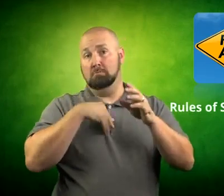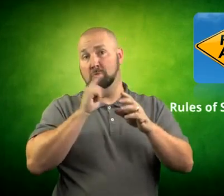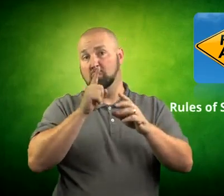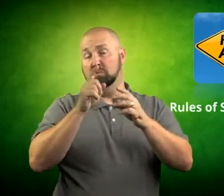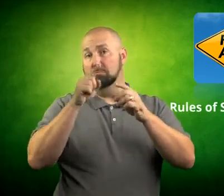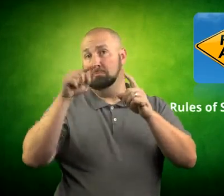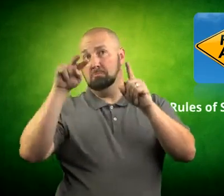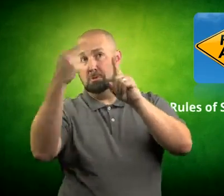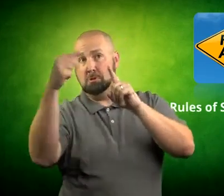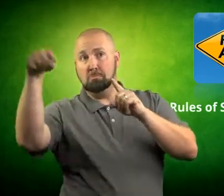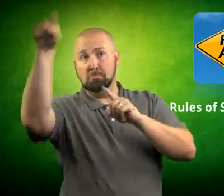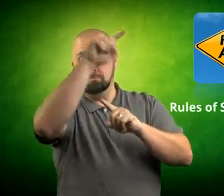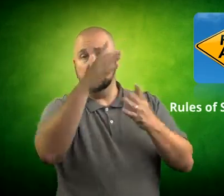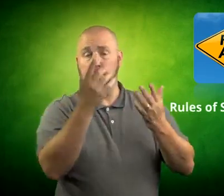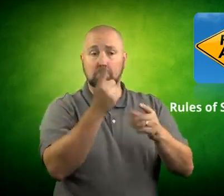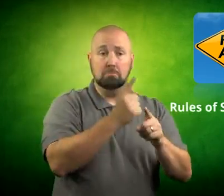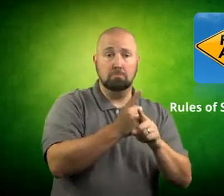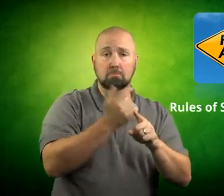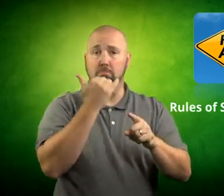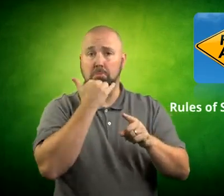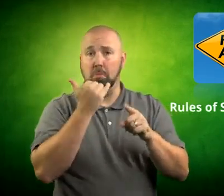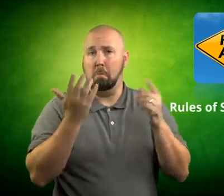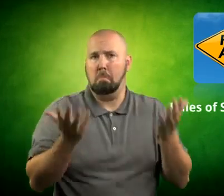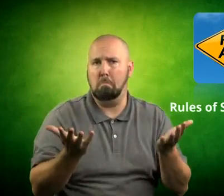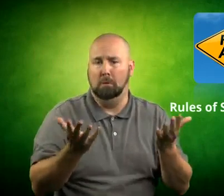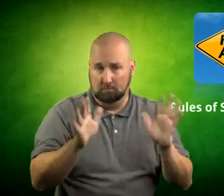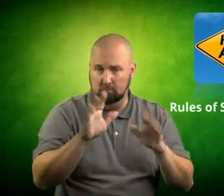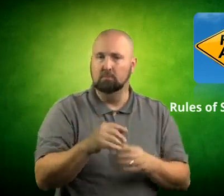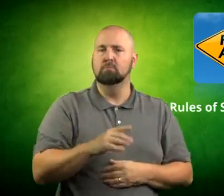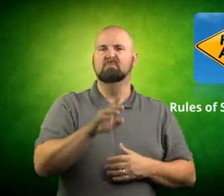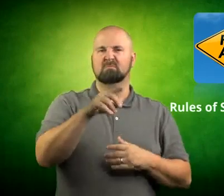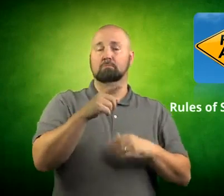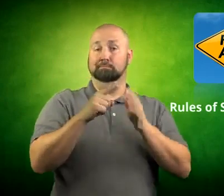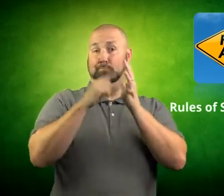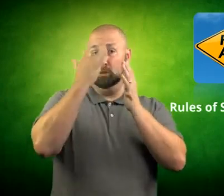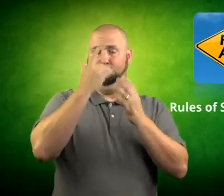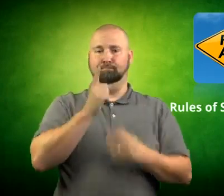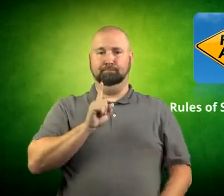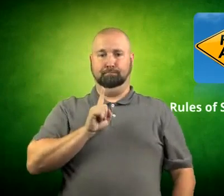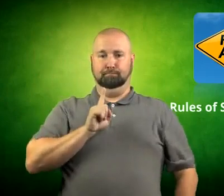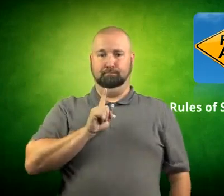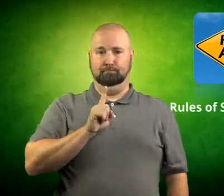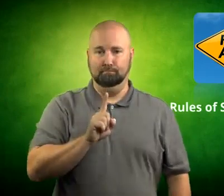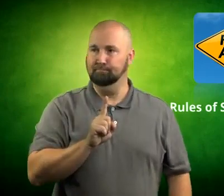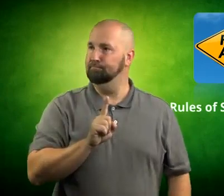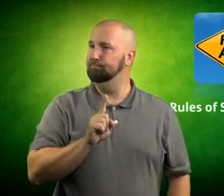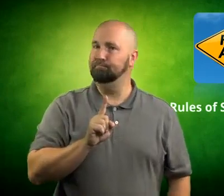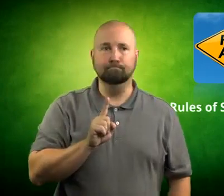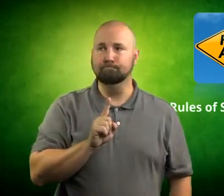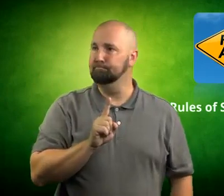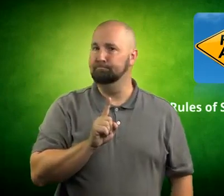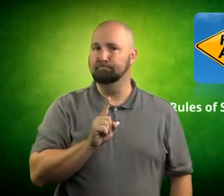Of course, there's other perspectives on this as far as this, but some people may want